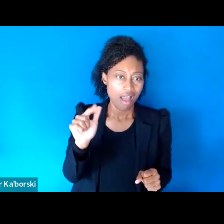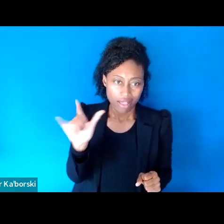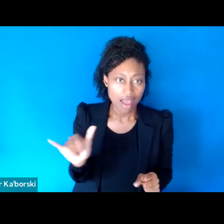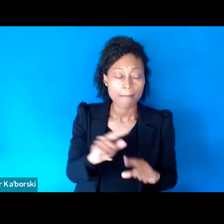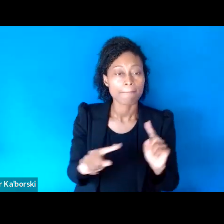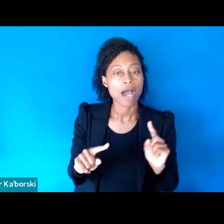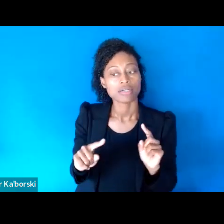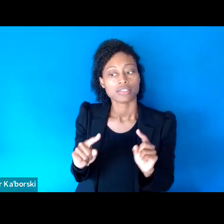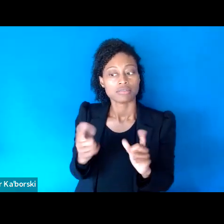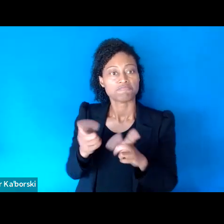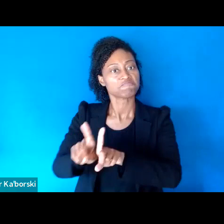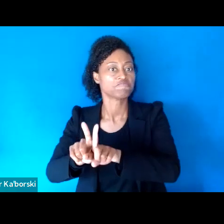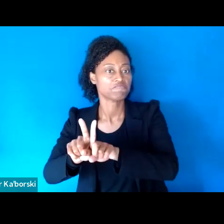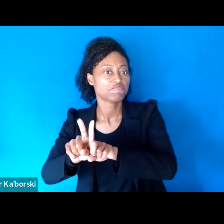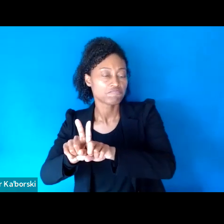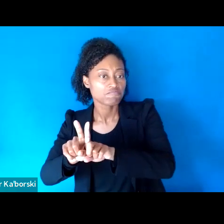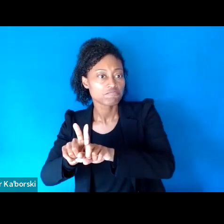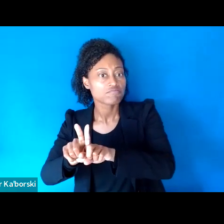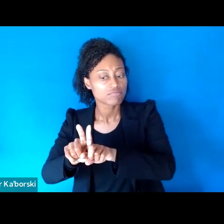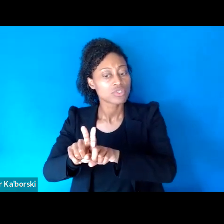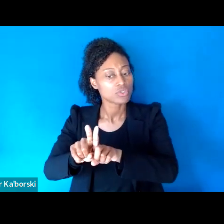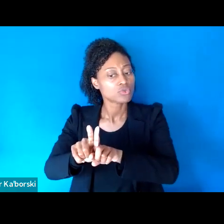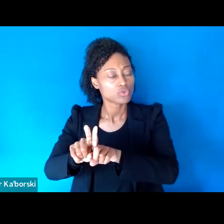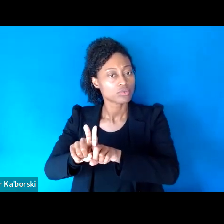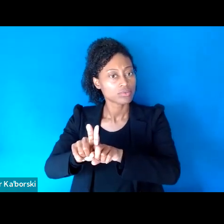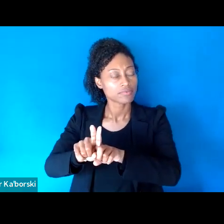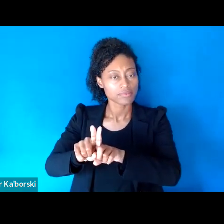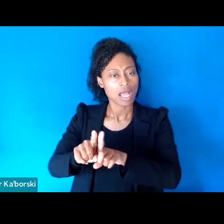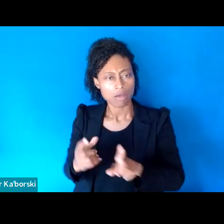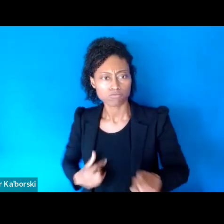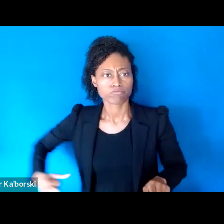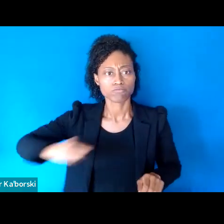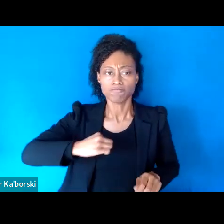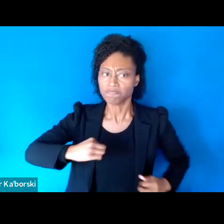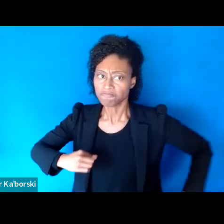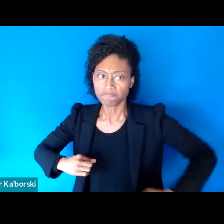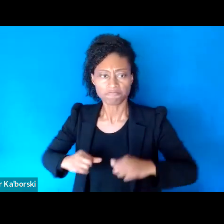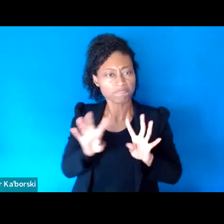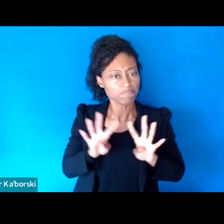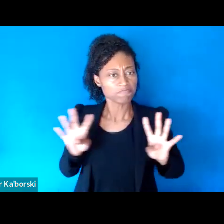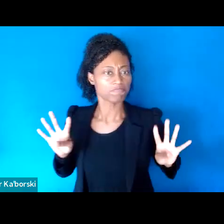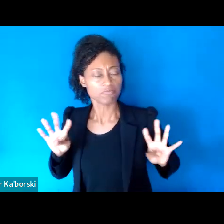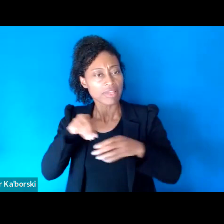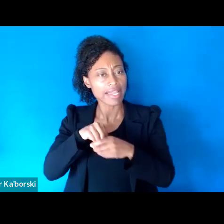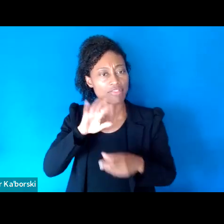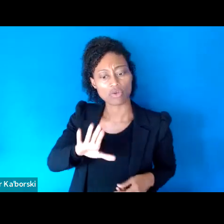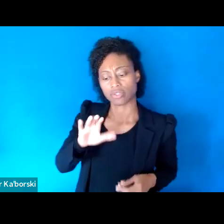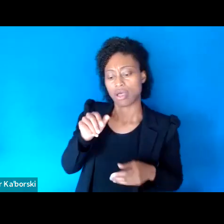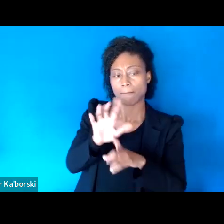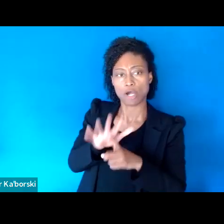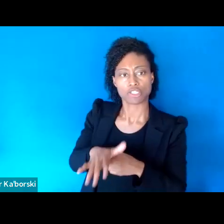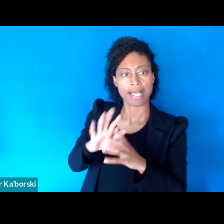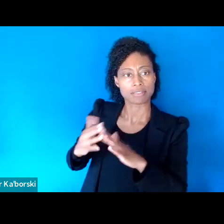accomplice to marginalized communities that are not part of my identity.